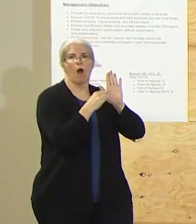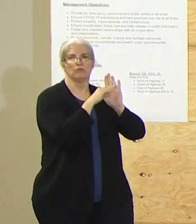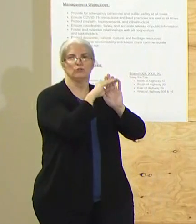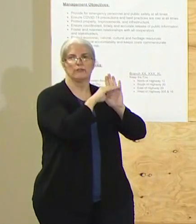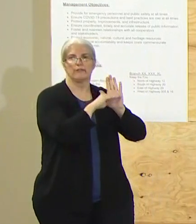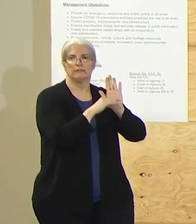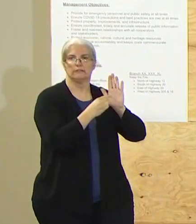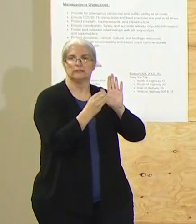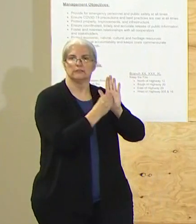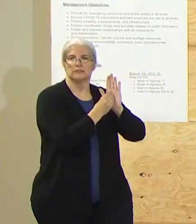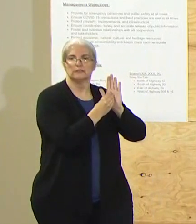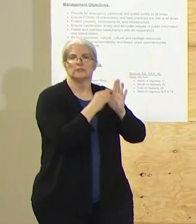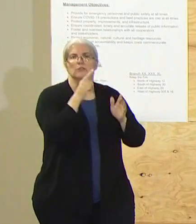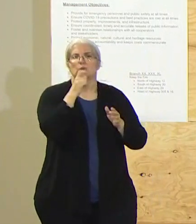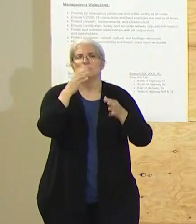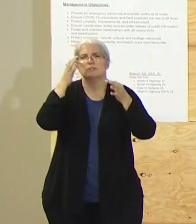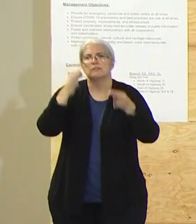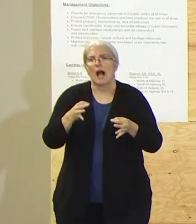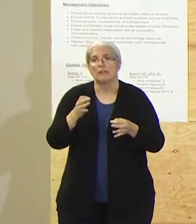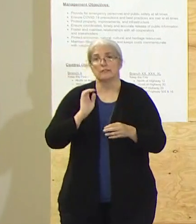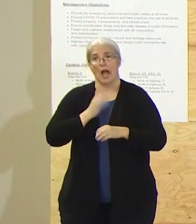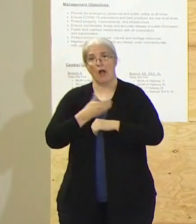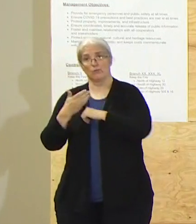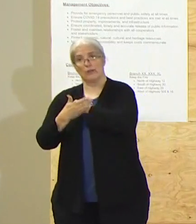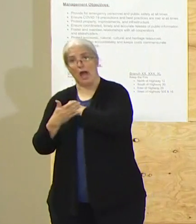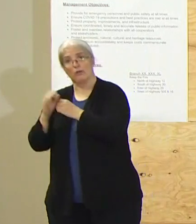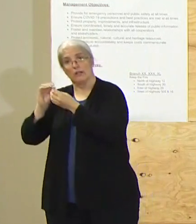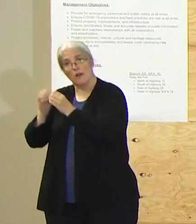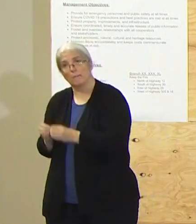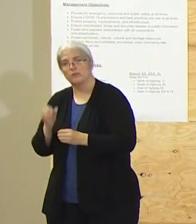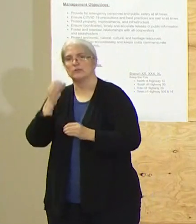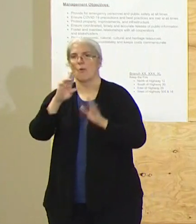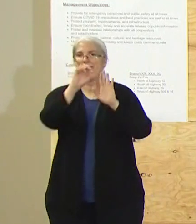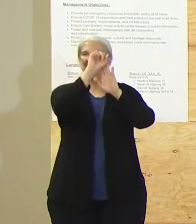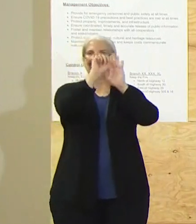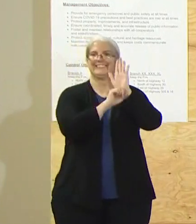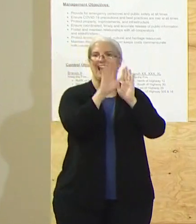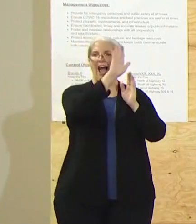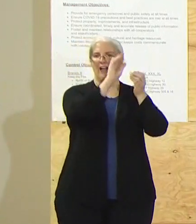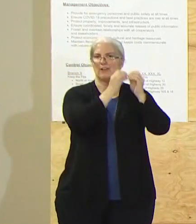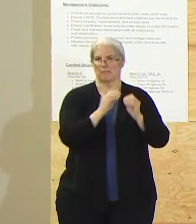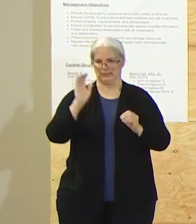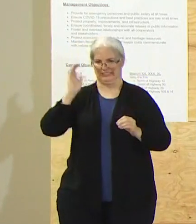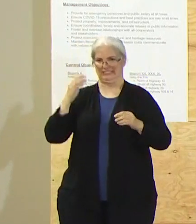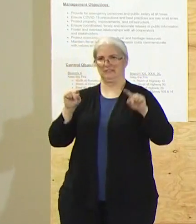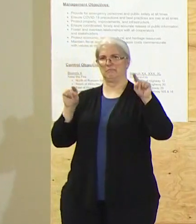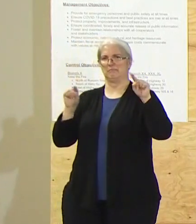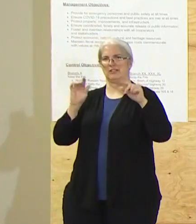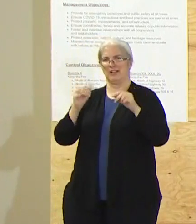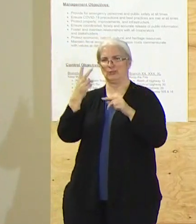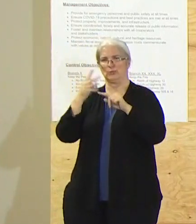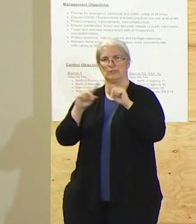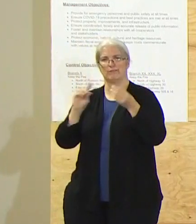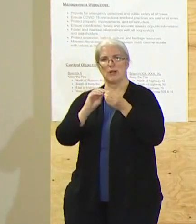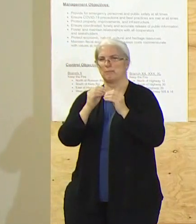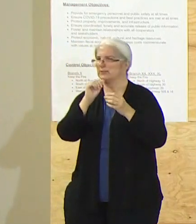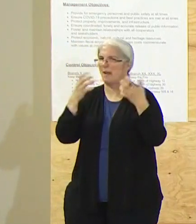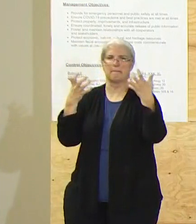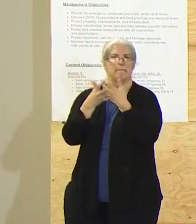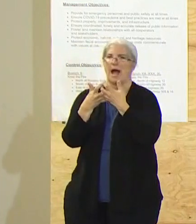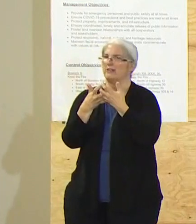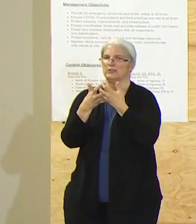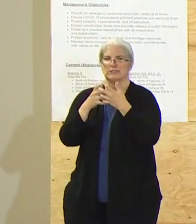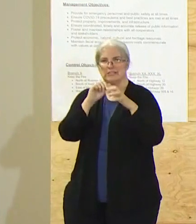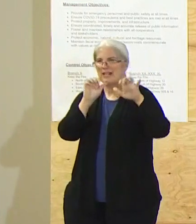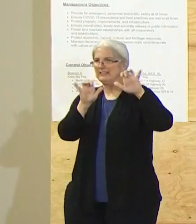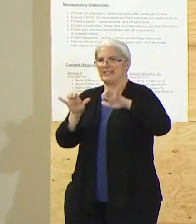And the reporter cites some inconsistencies between those two data sets. How are state officials going to handle this, and will it affect